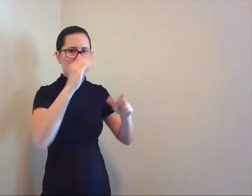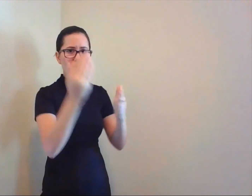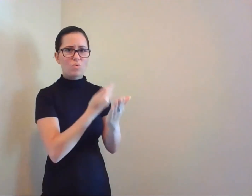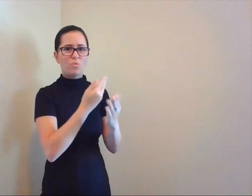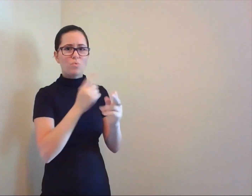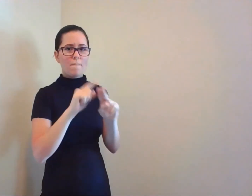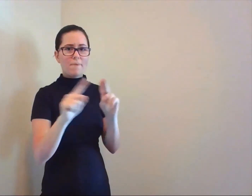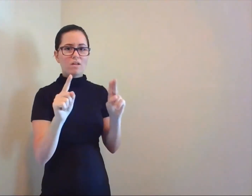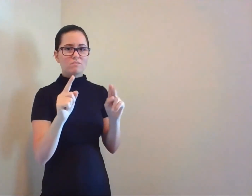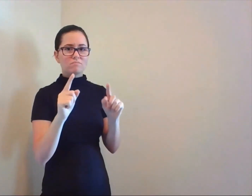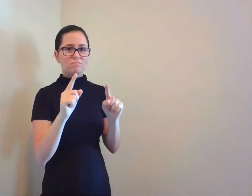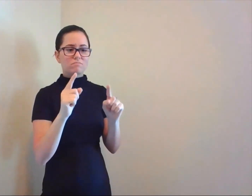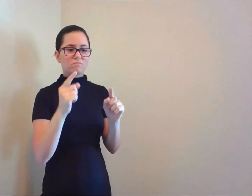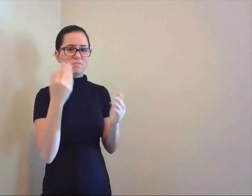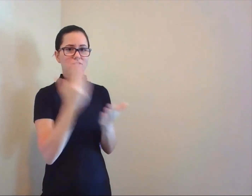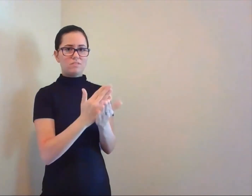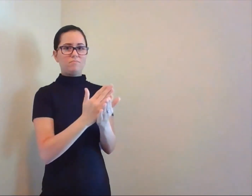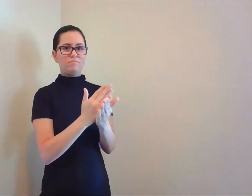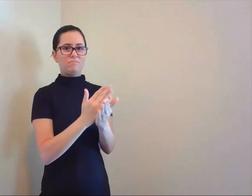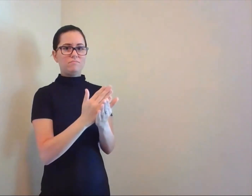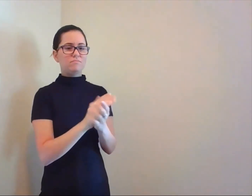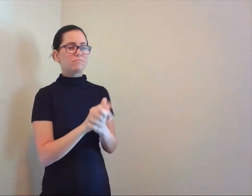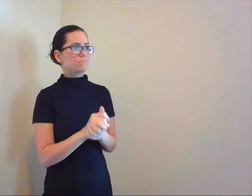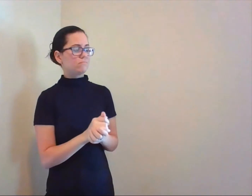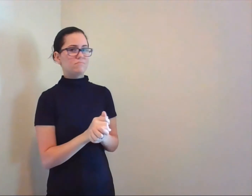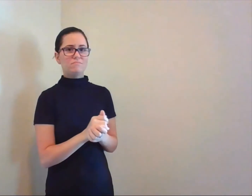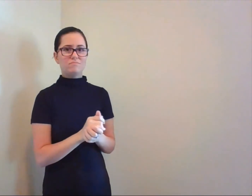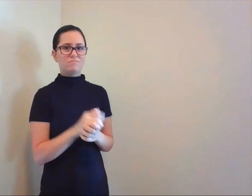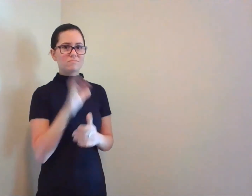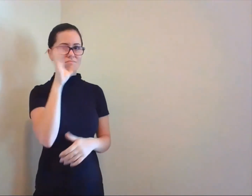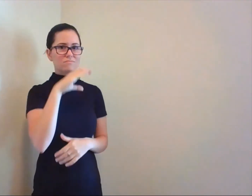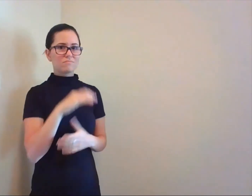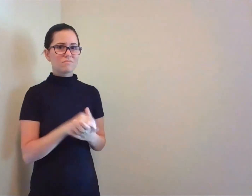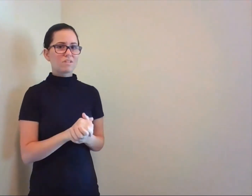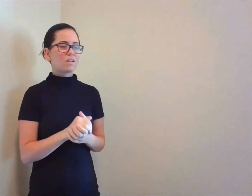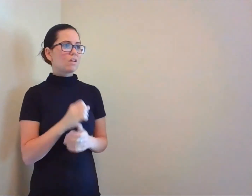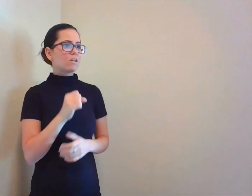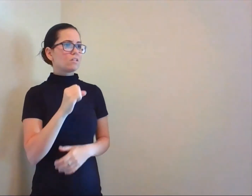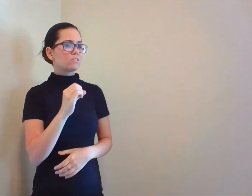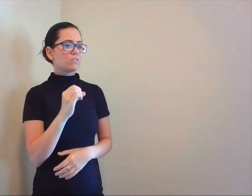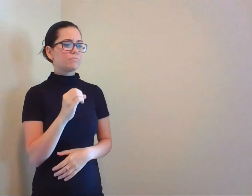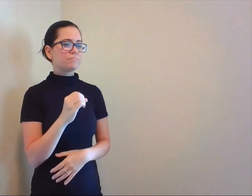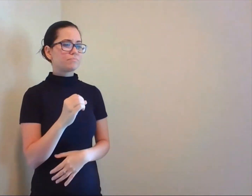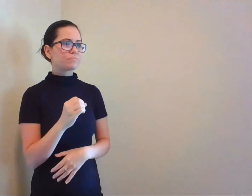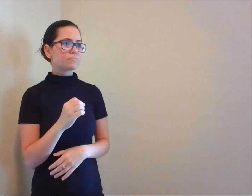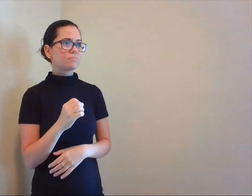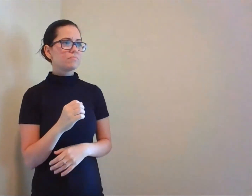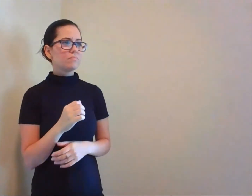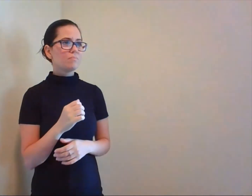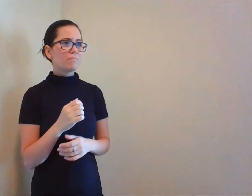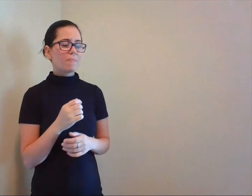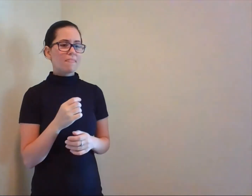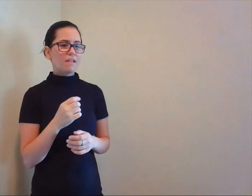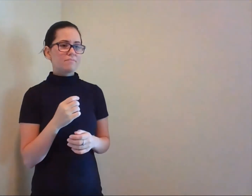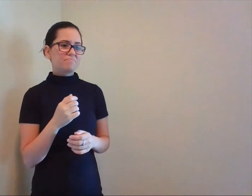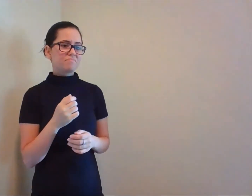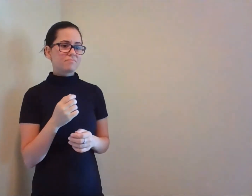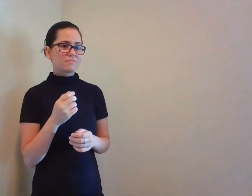mansions, nobody in them, abandoned. And as the sun went down, You transported it to another